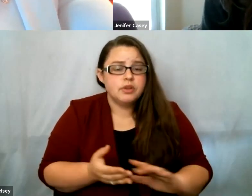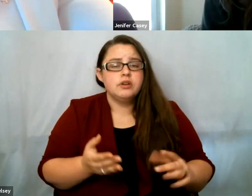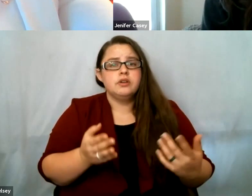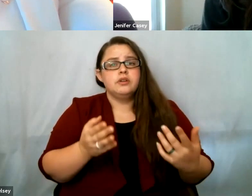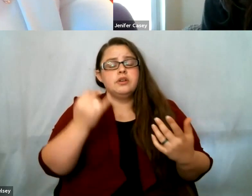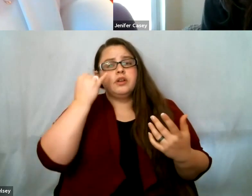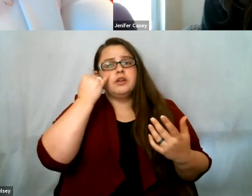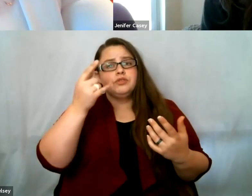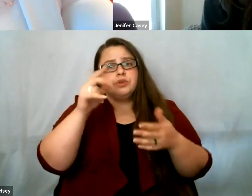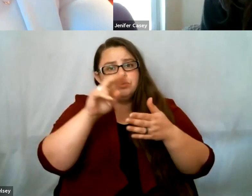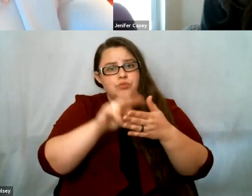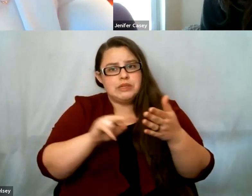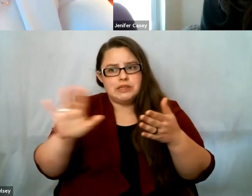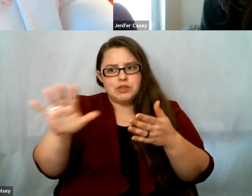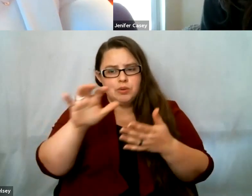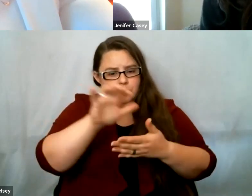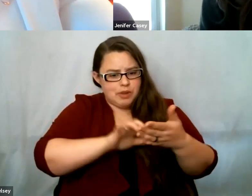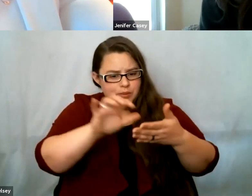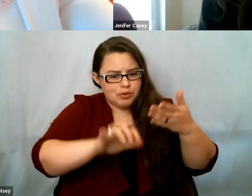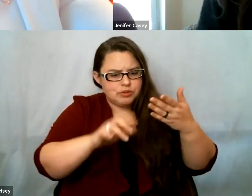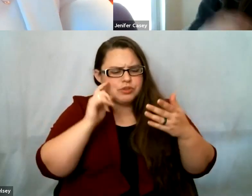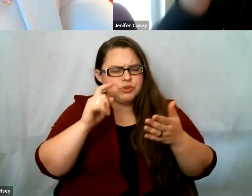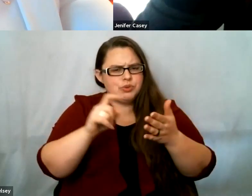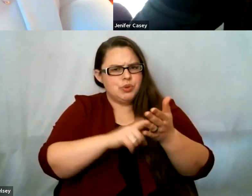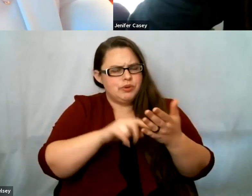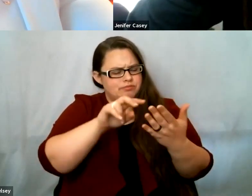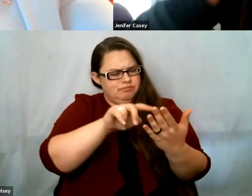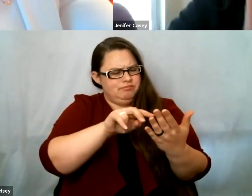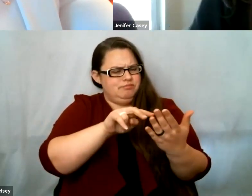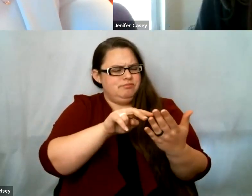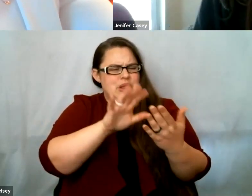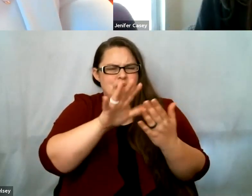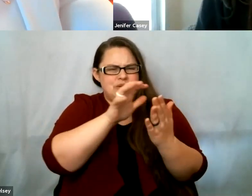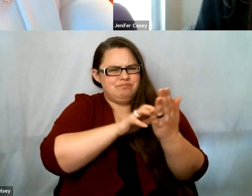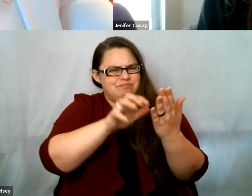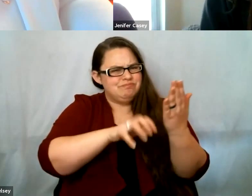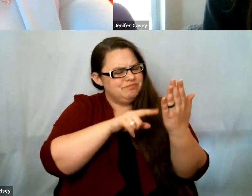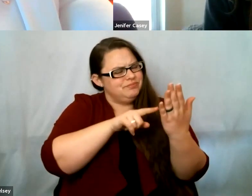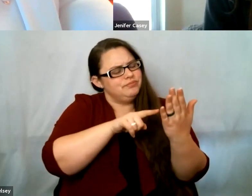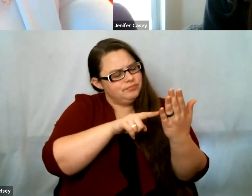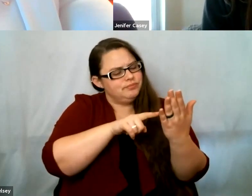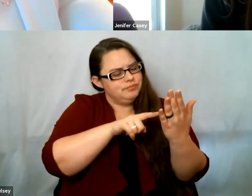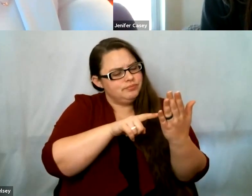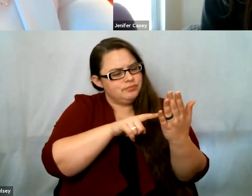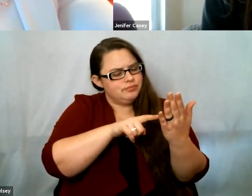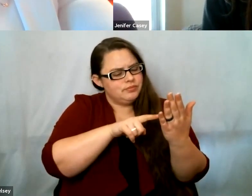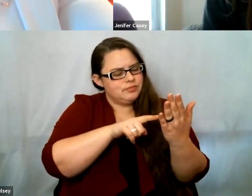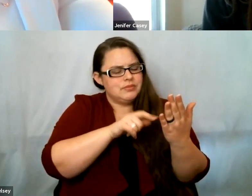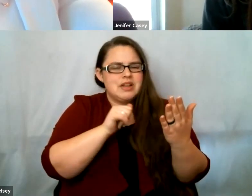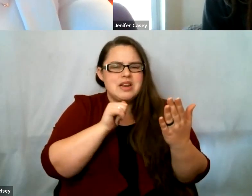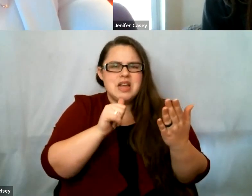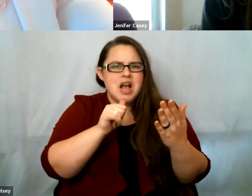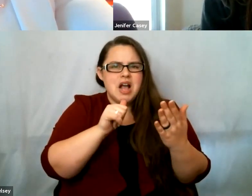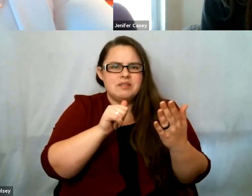if you're reading their papers and you notice that they are not grasping